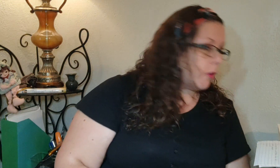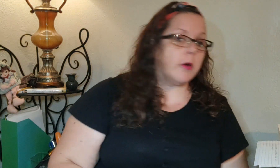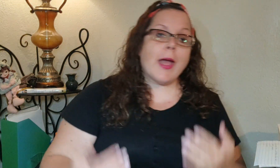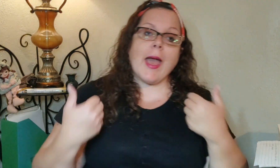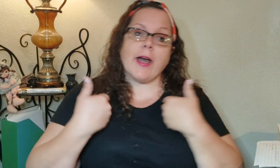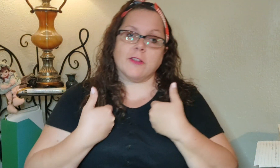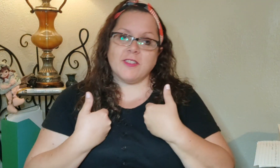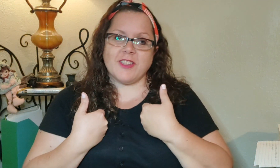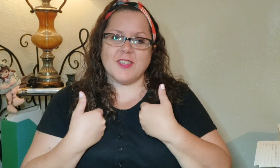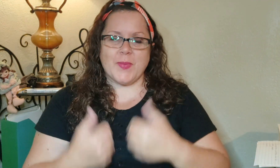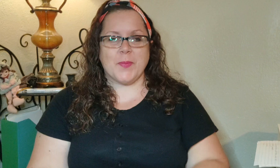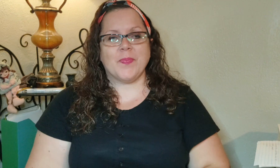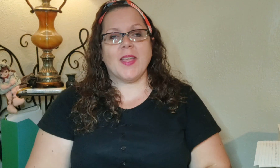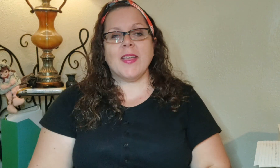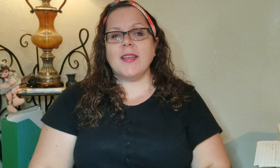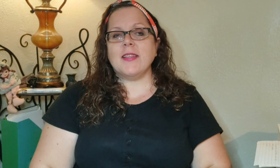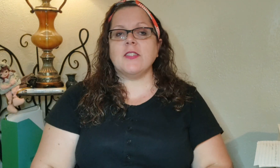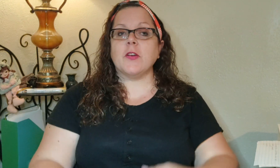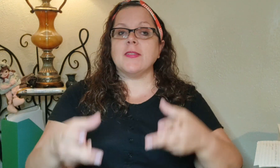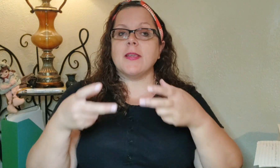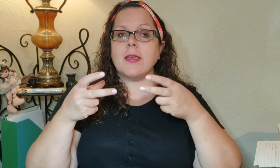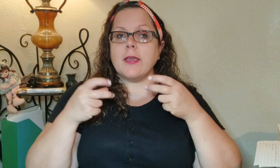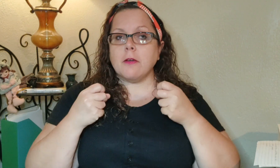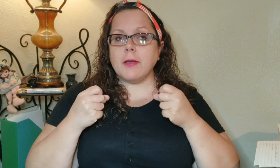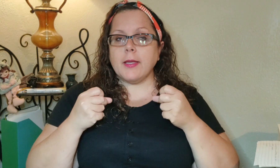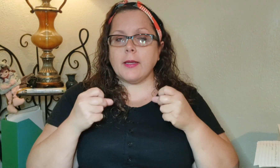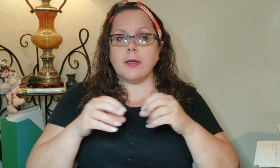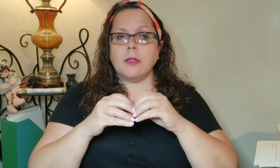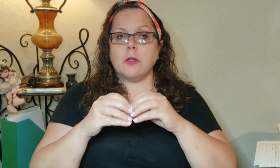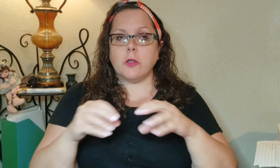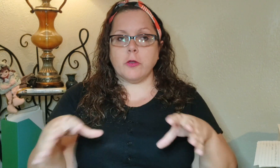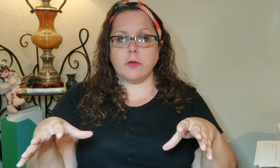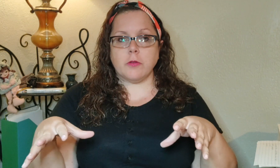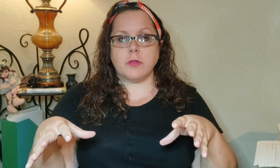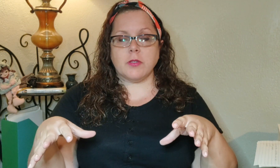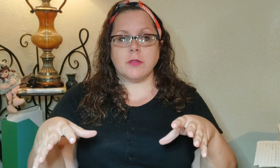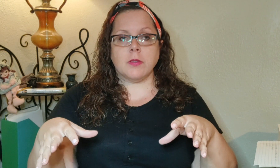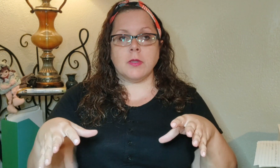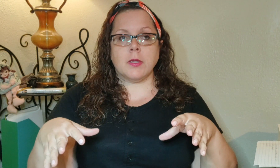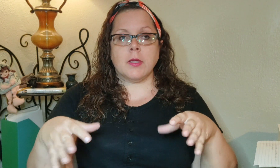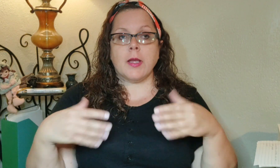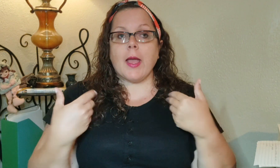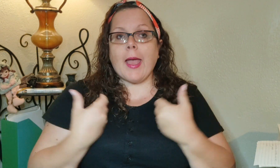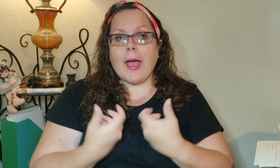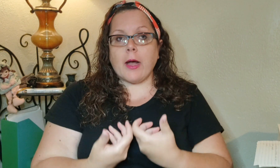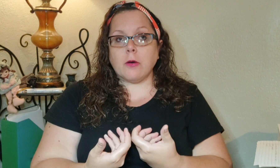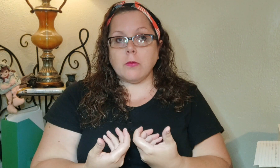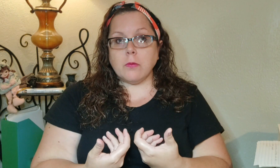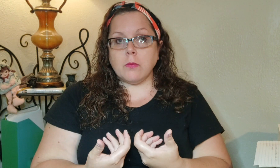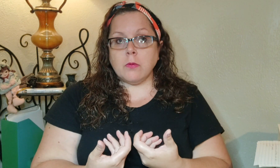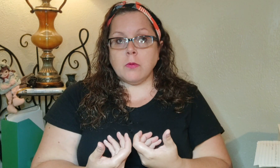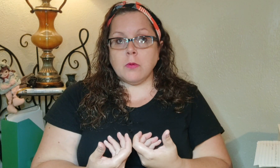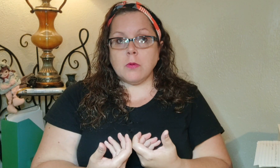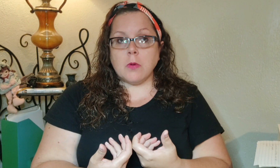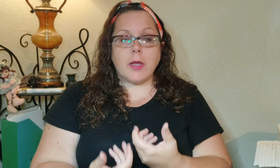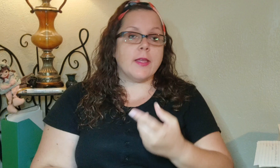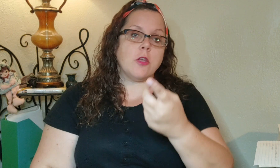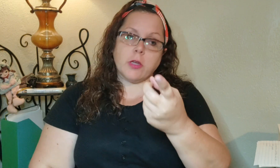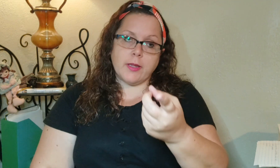Or how, excuse me. So it's hearing, lose, how. And then you can